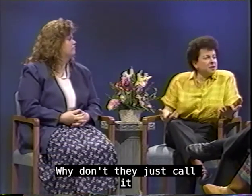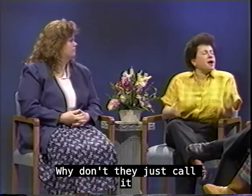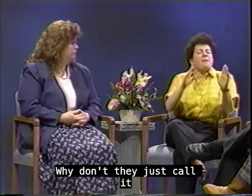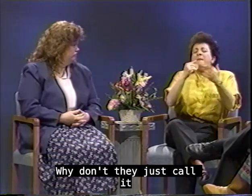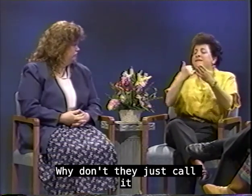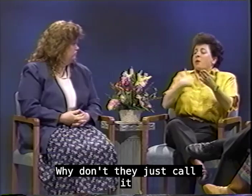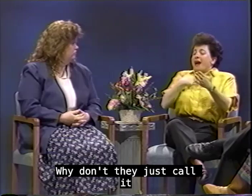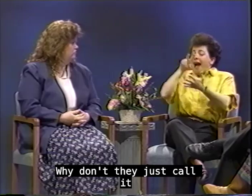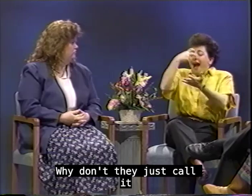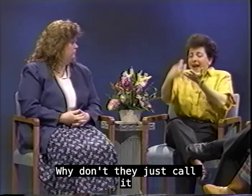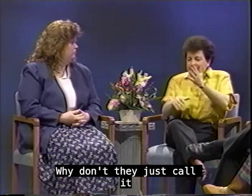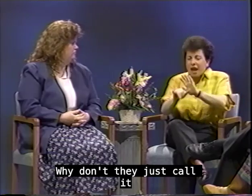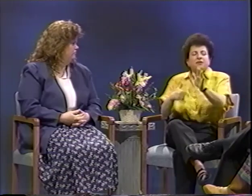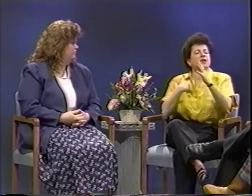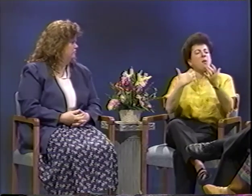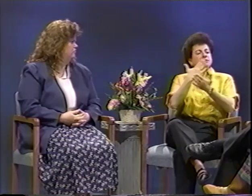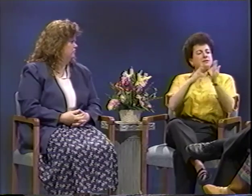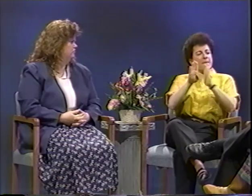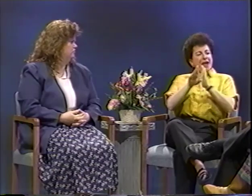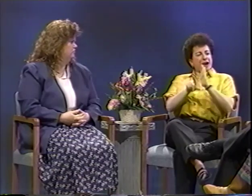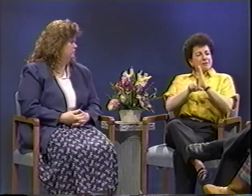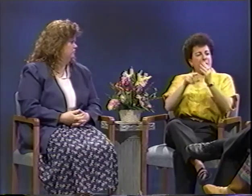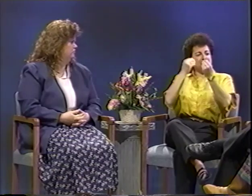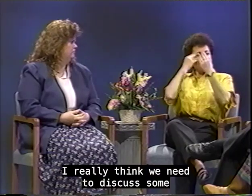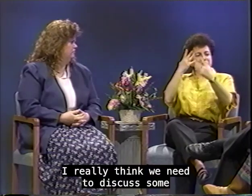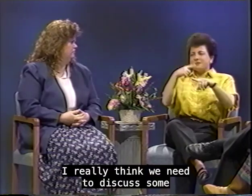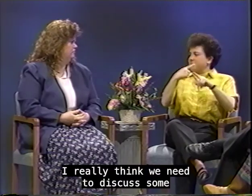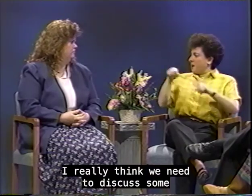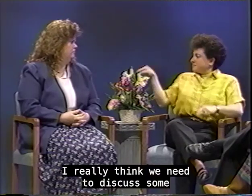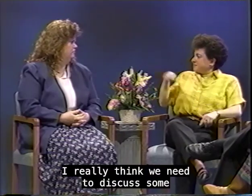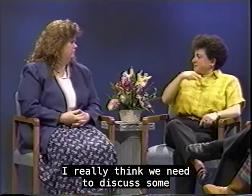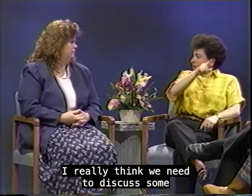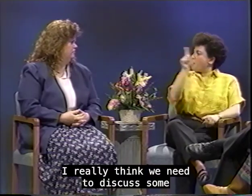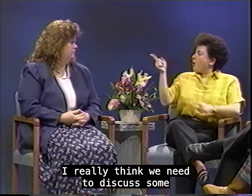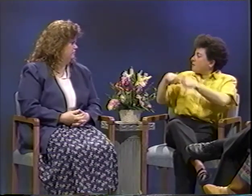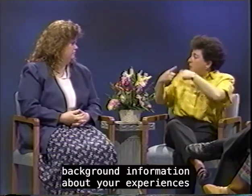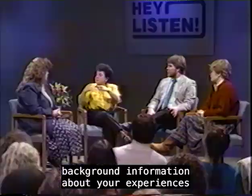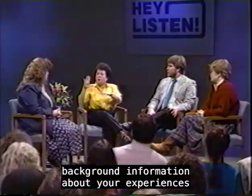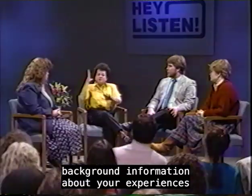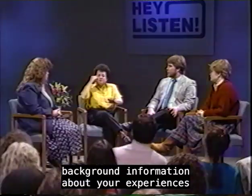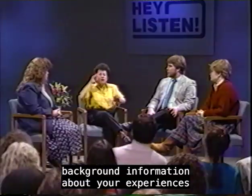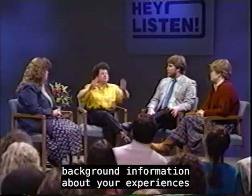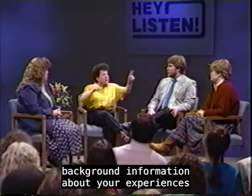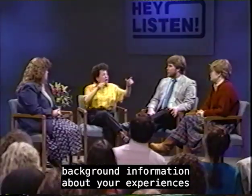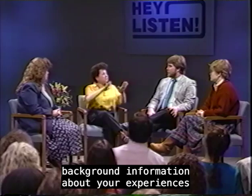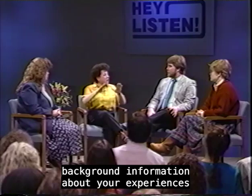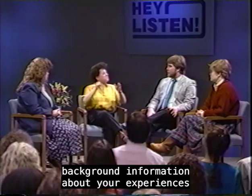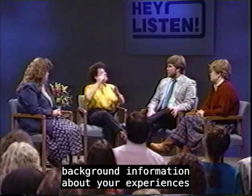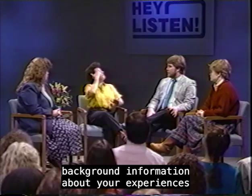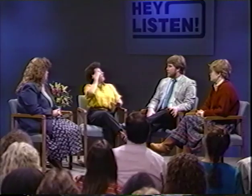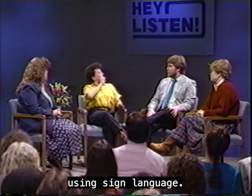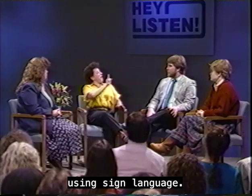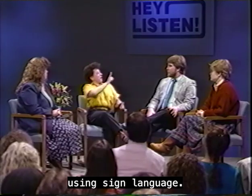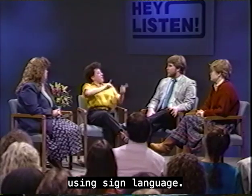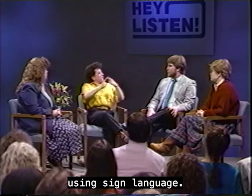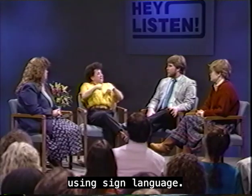it signing, period? I really think we need to discuss some background information about your experiences using sign